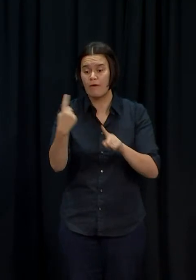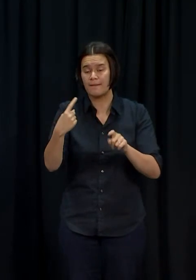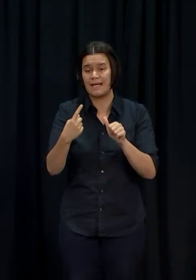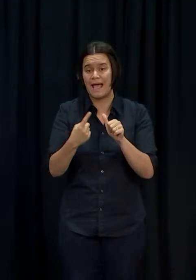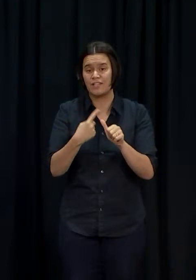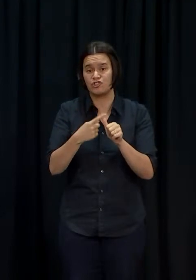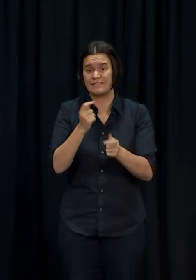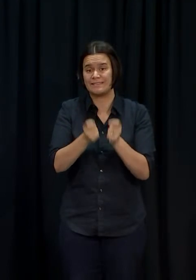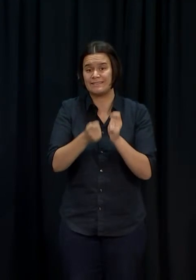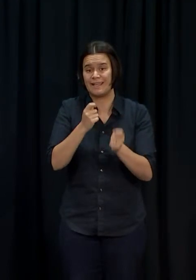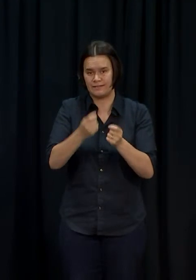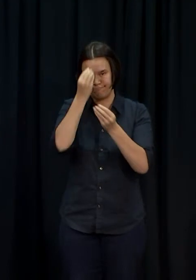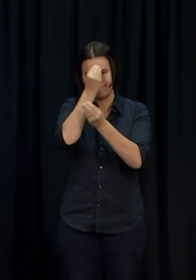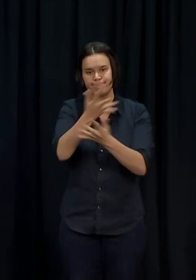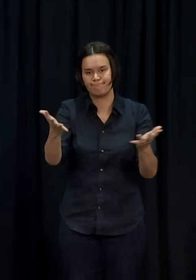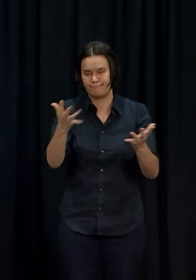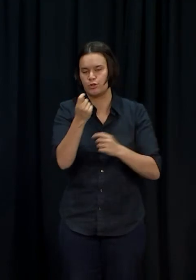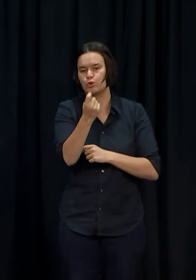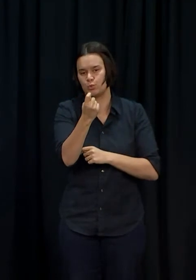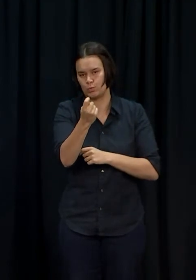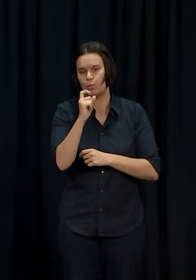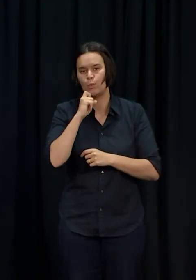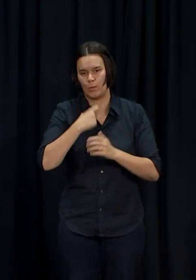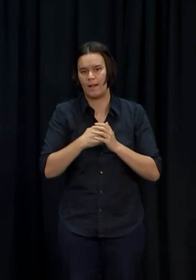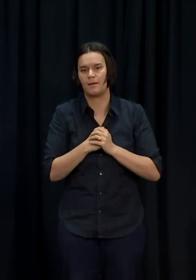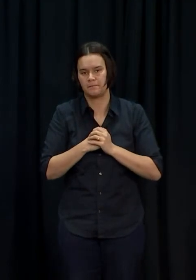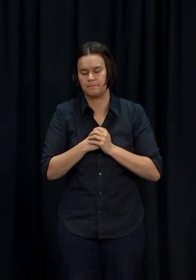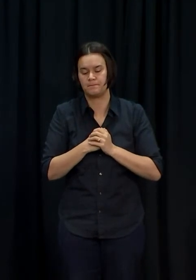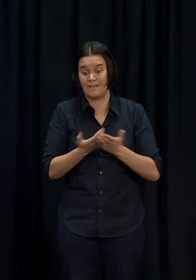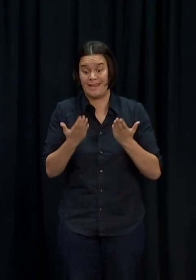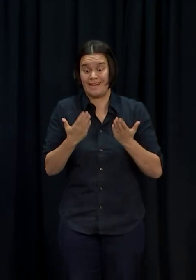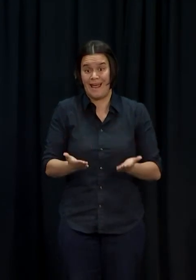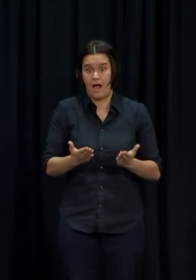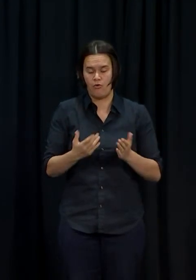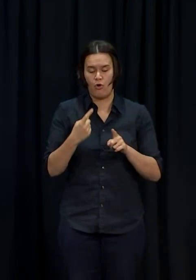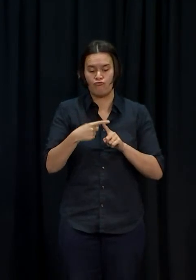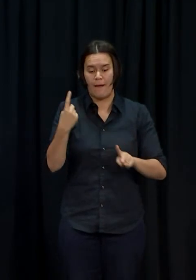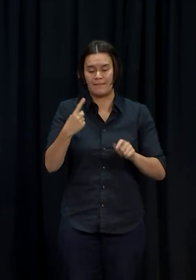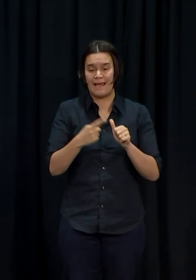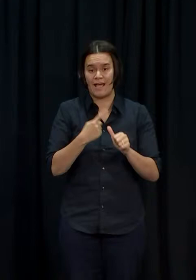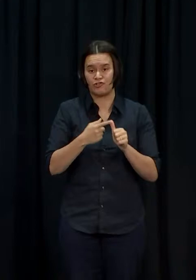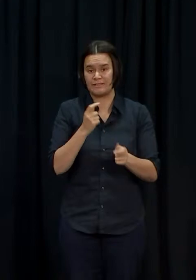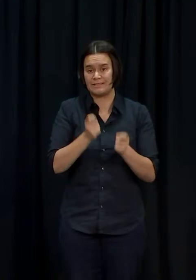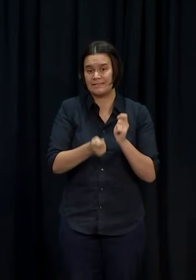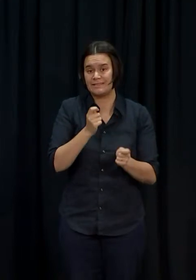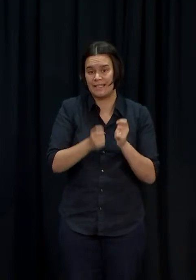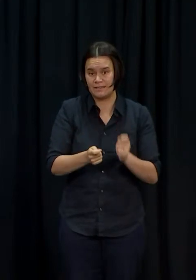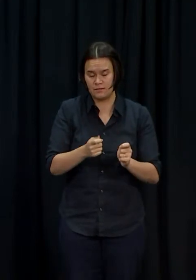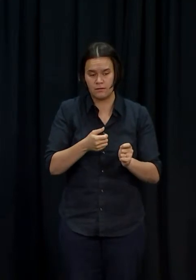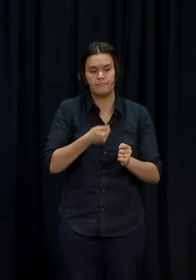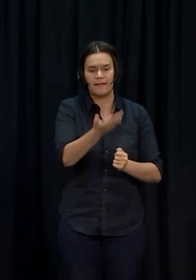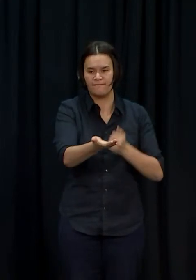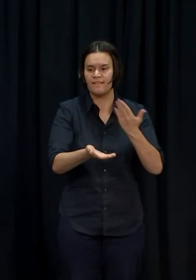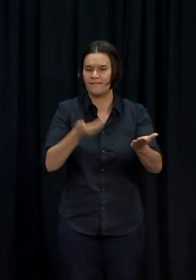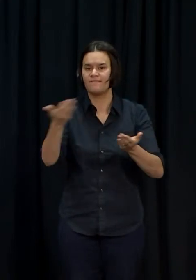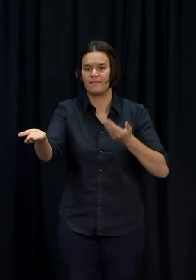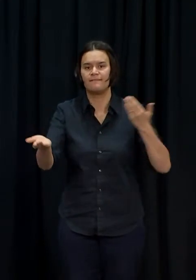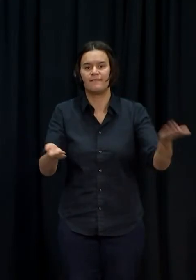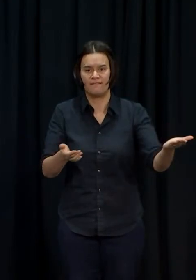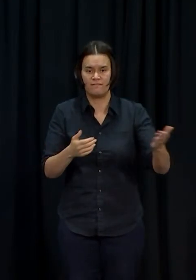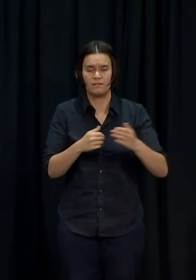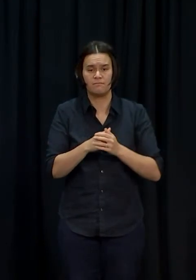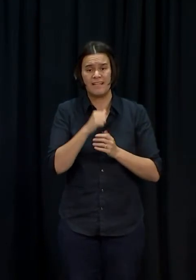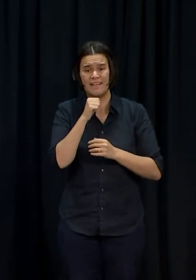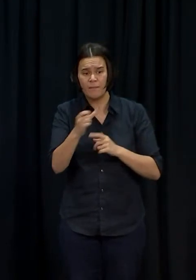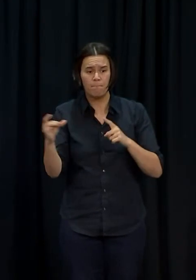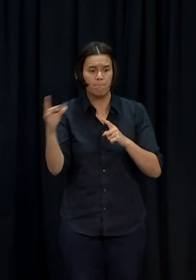are already in the process of preemptively supplying rapid antigen tests to healthcare sectors, organisations with critical workforces